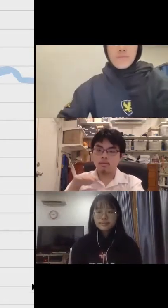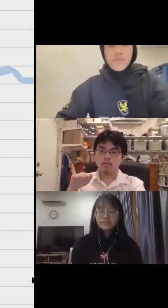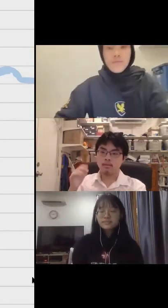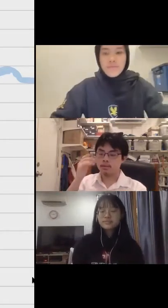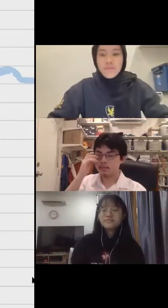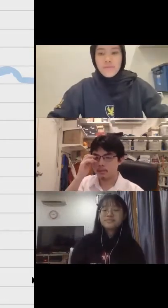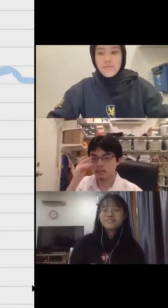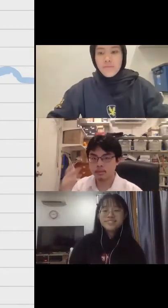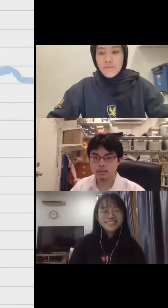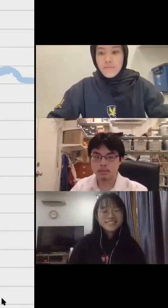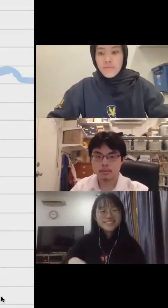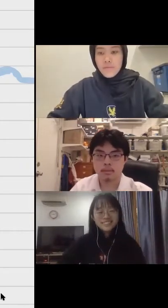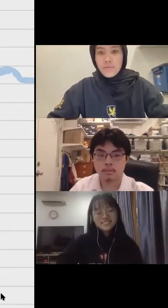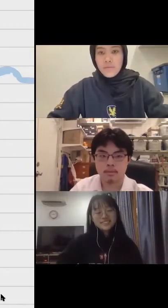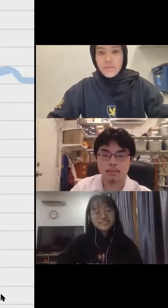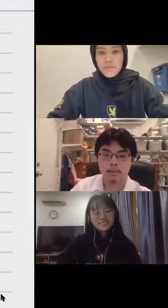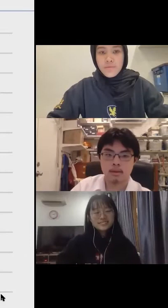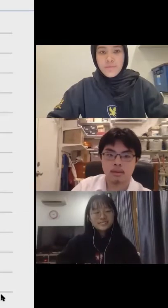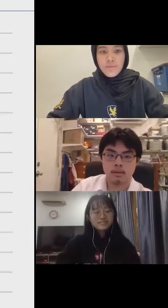Yeah.